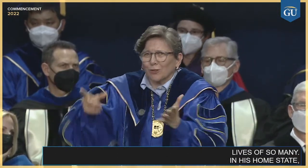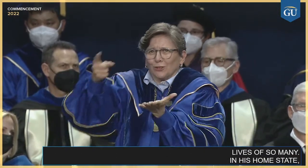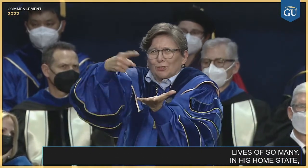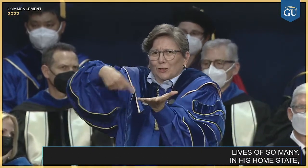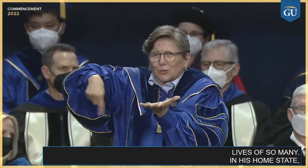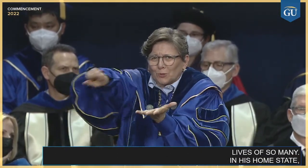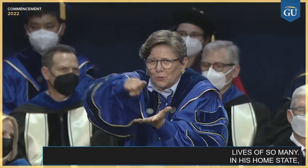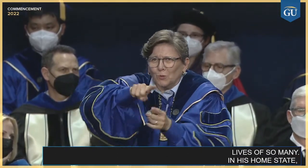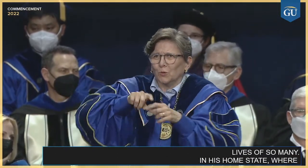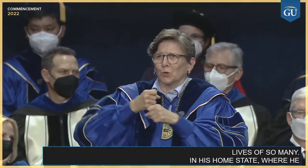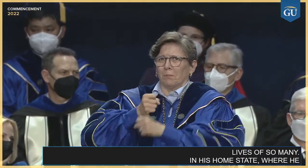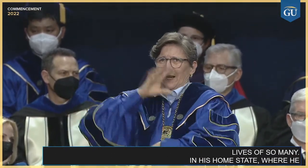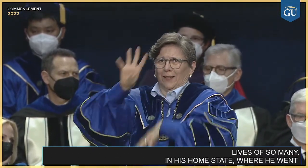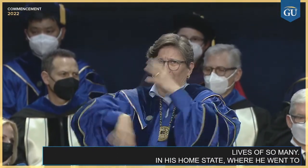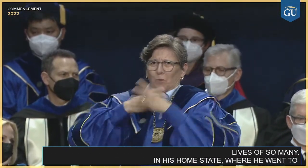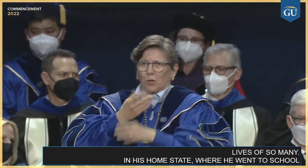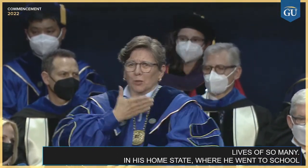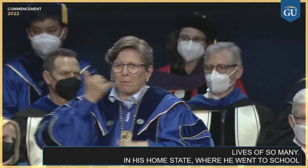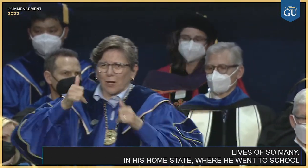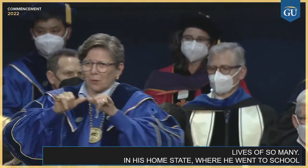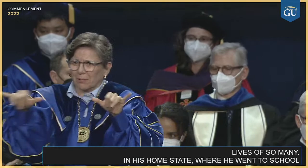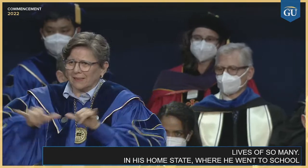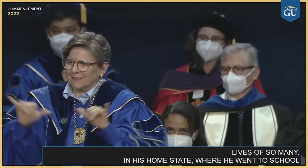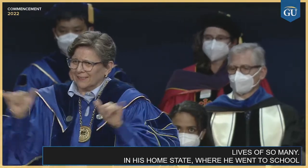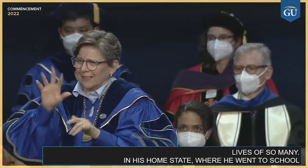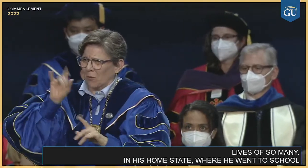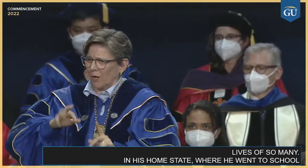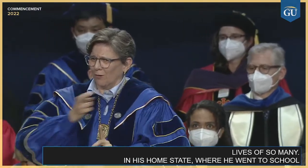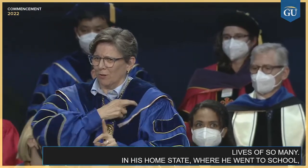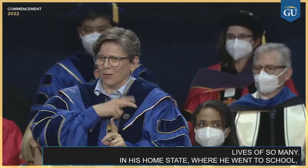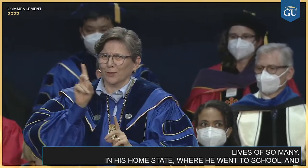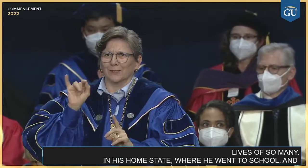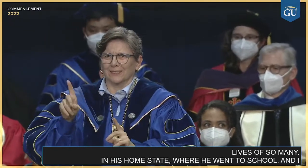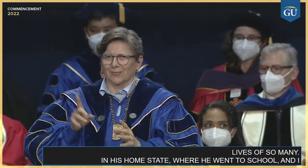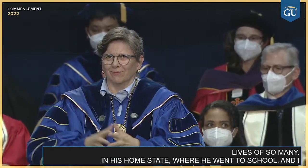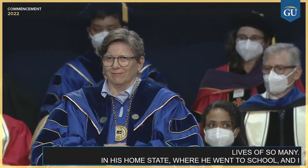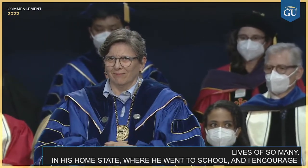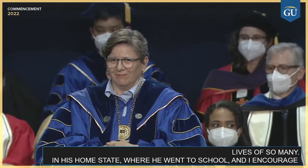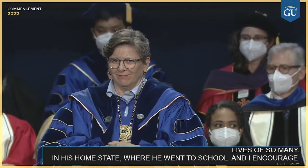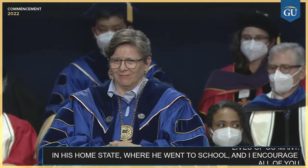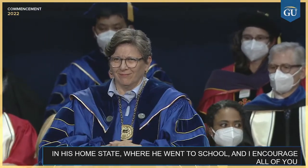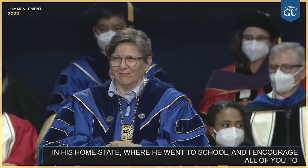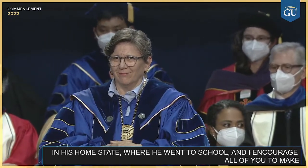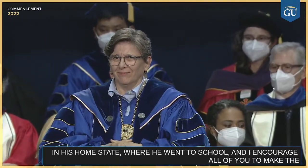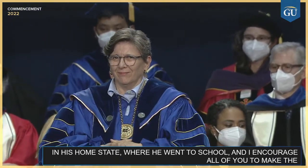And I encourage all of you to make the world a better place in the way that Roberto did.